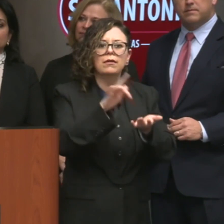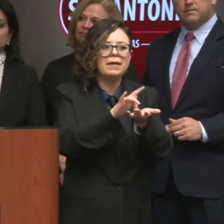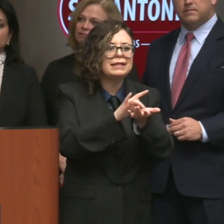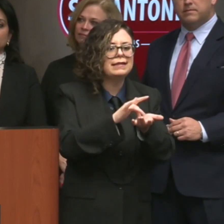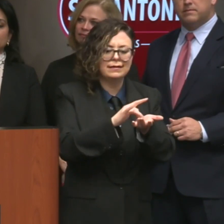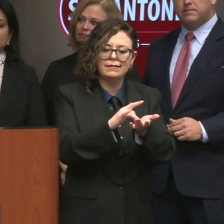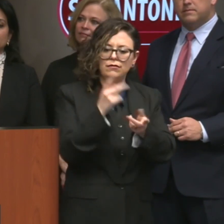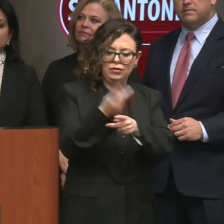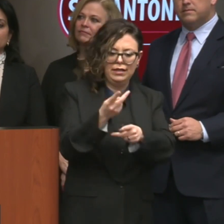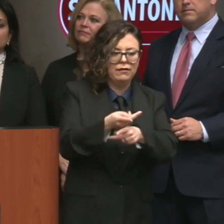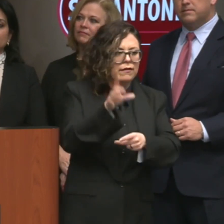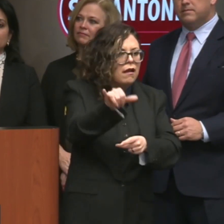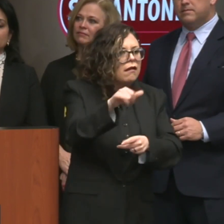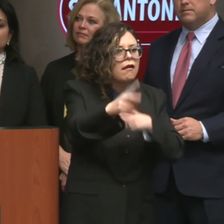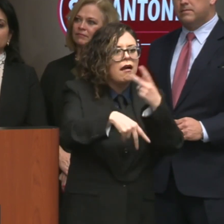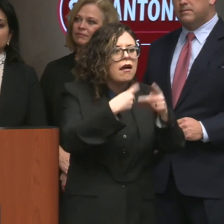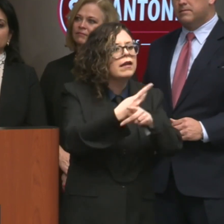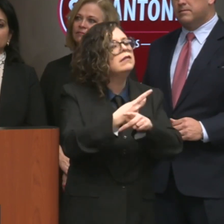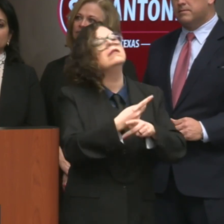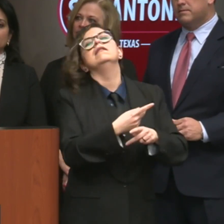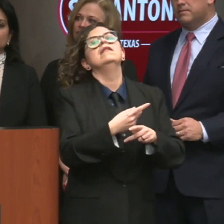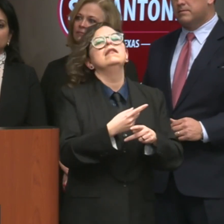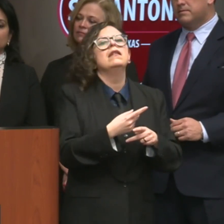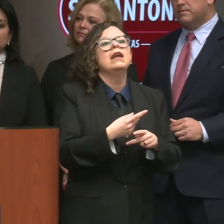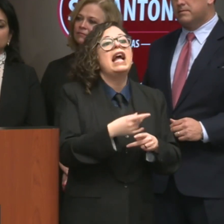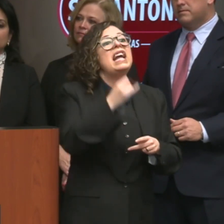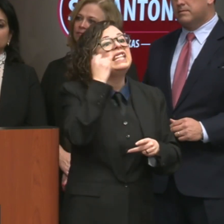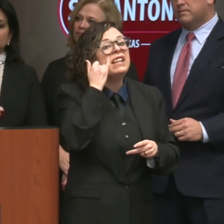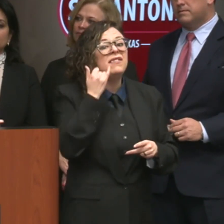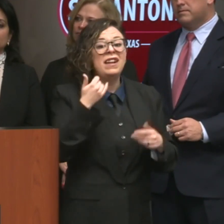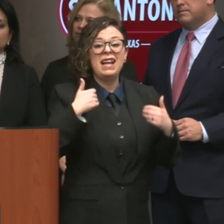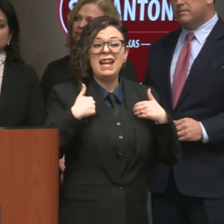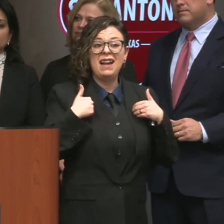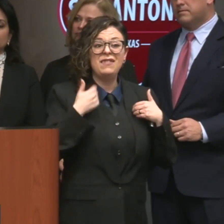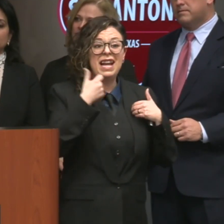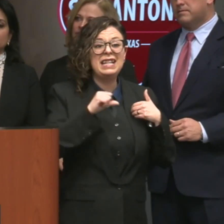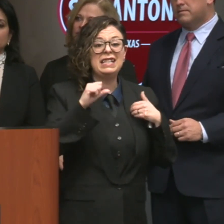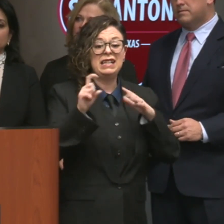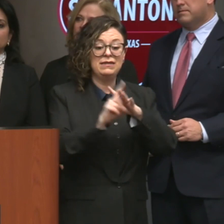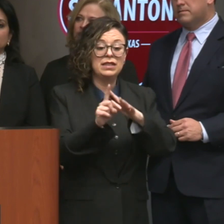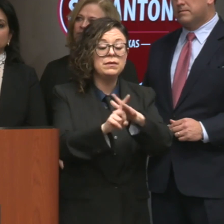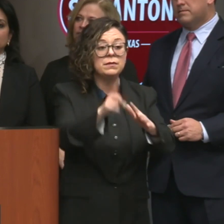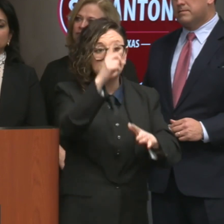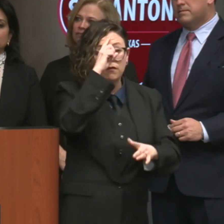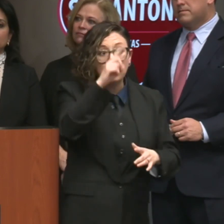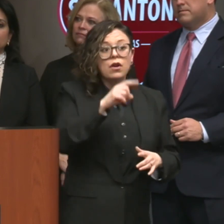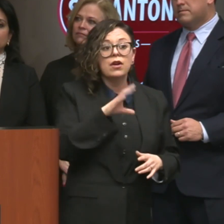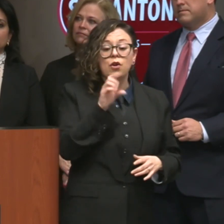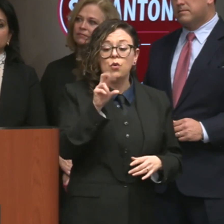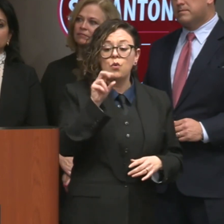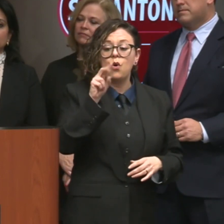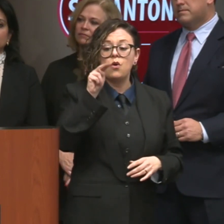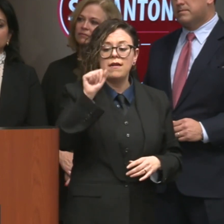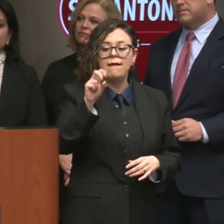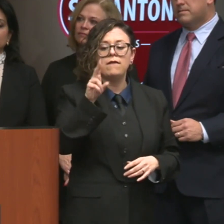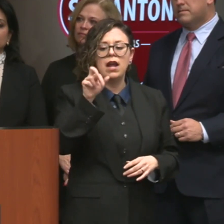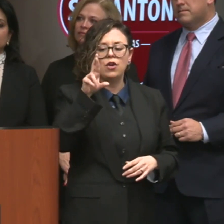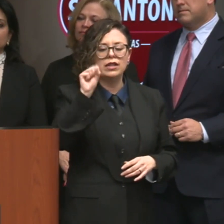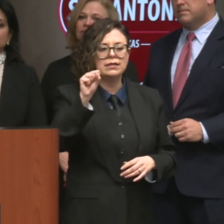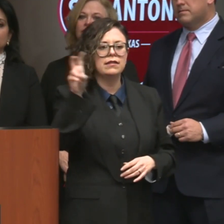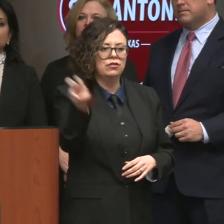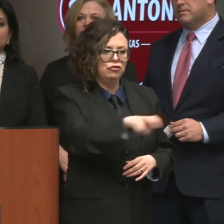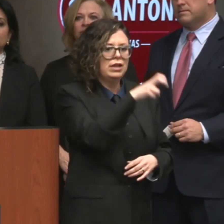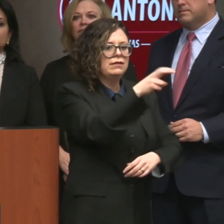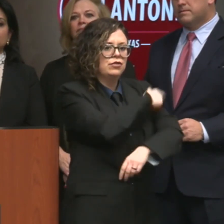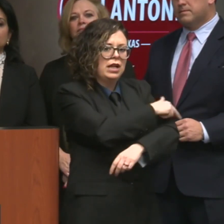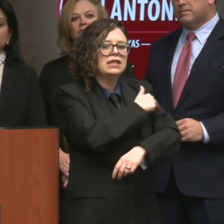of coronavirus, of course, then they are transferred by EMS to the hospitals where they can receive extra care. What